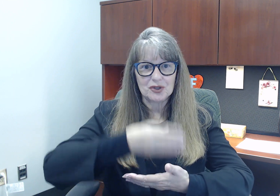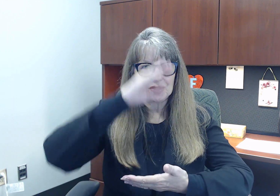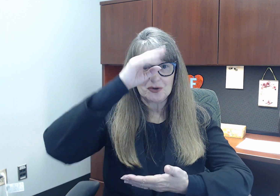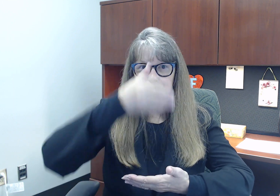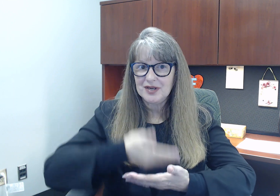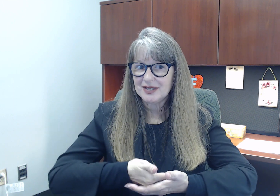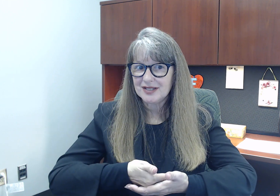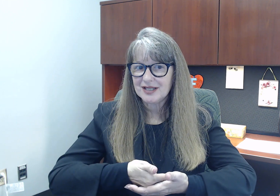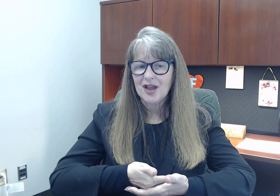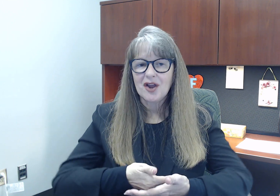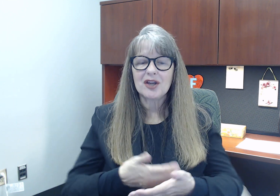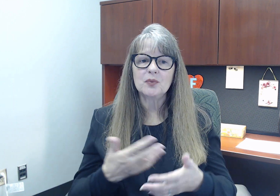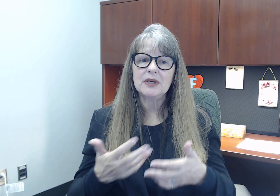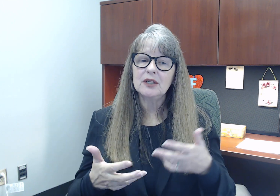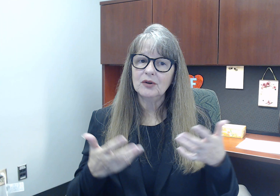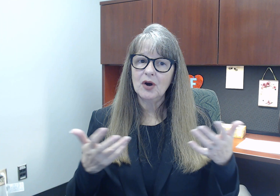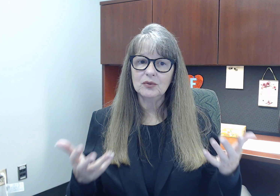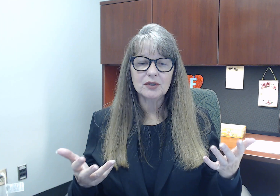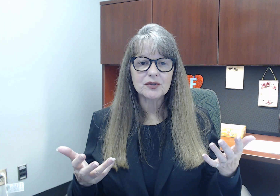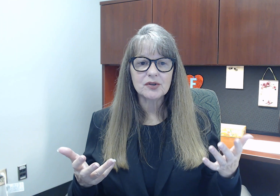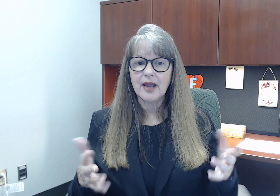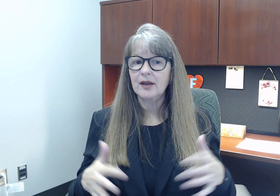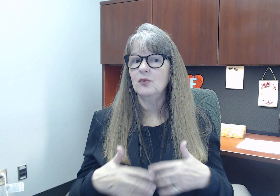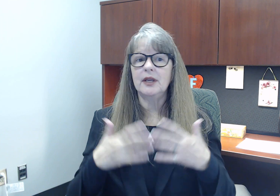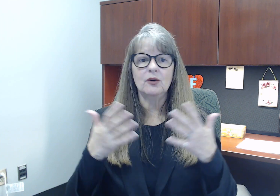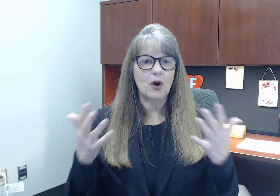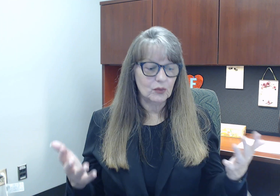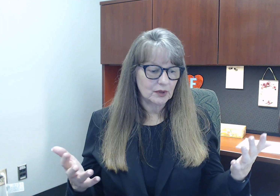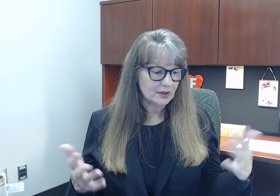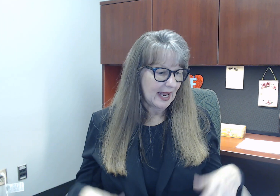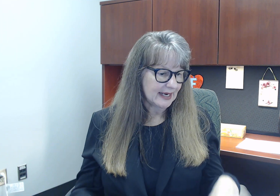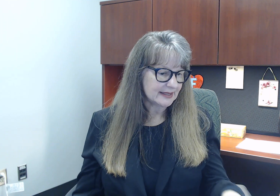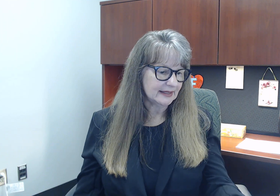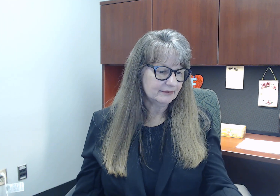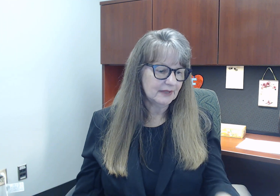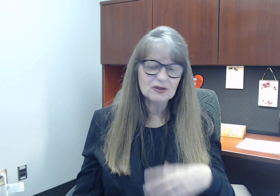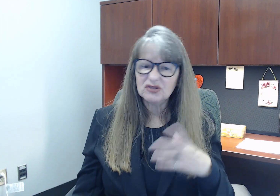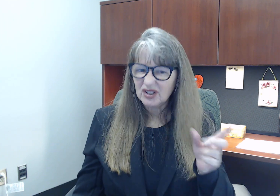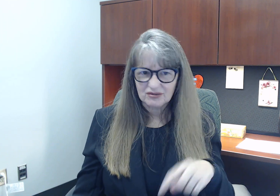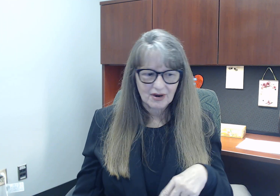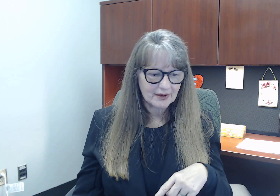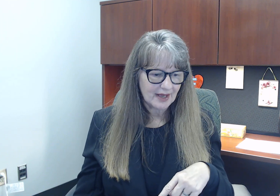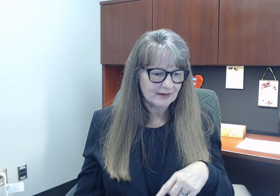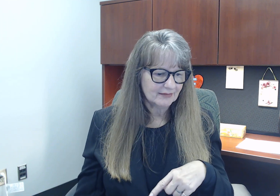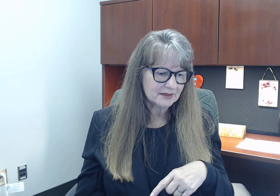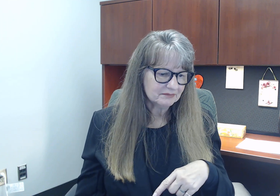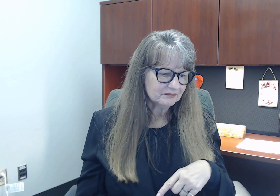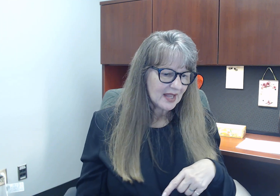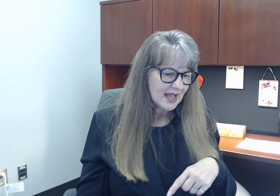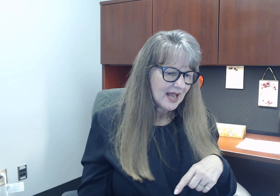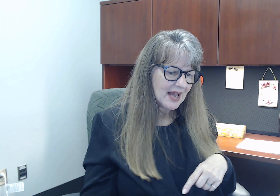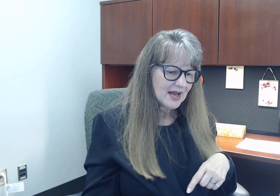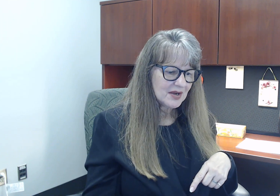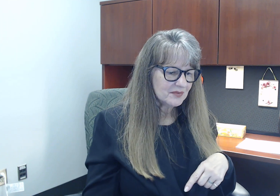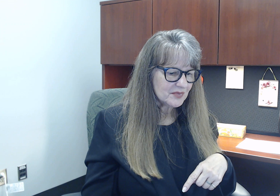do this, because we get our own little style, we get our own little accent, and there's nothing wrong with that, right?